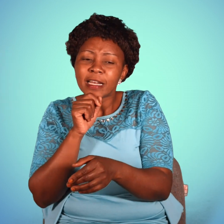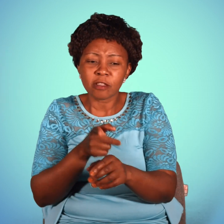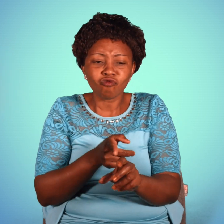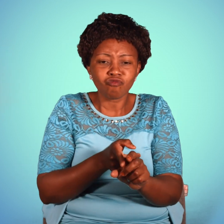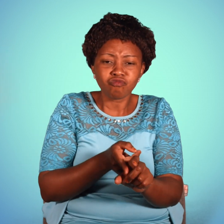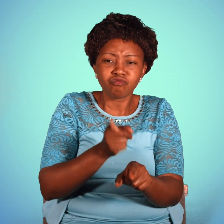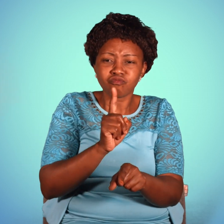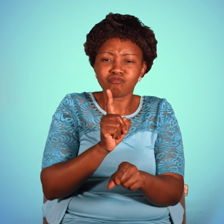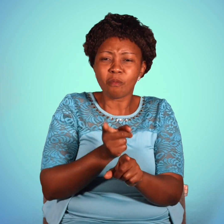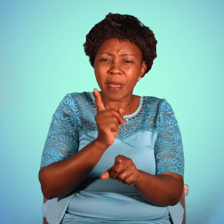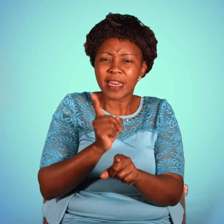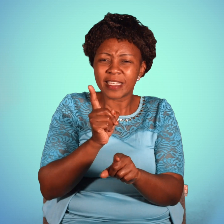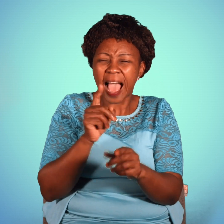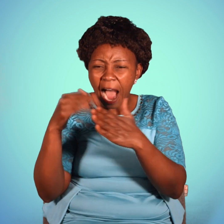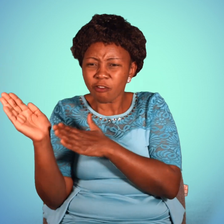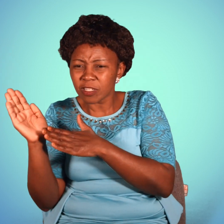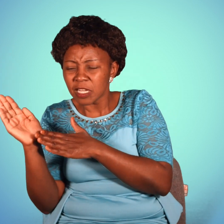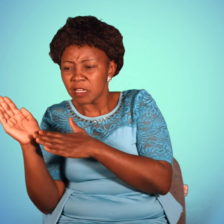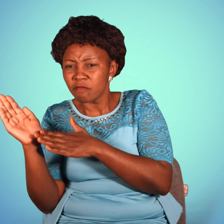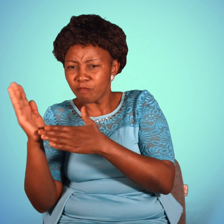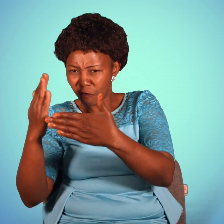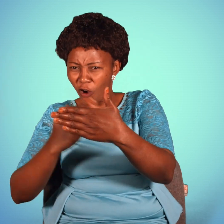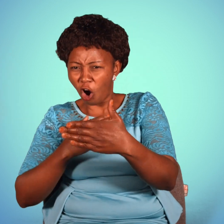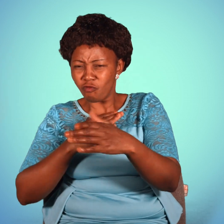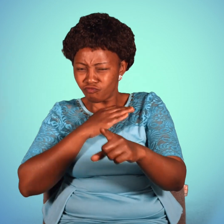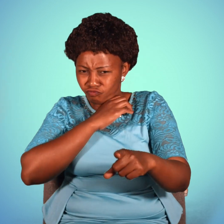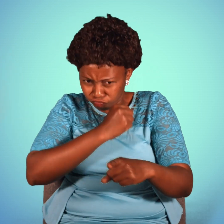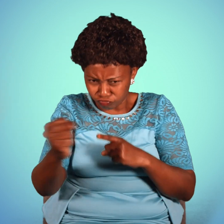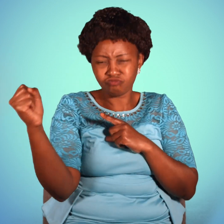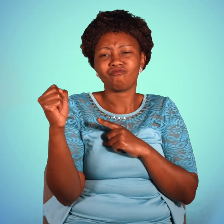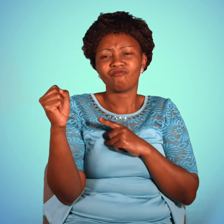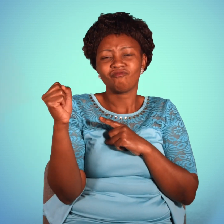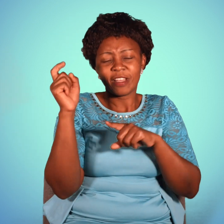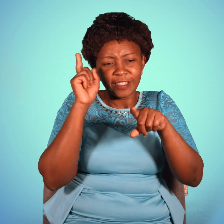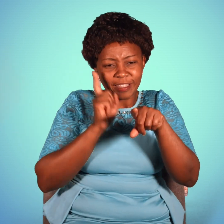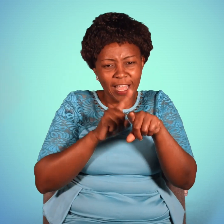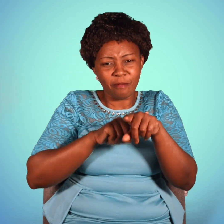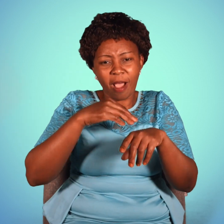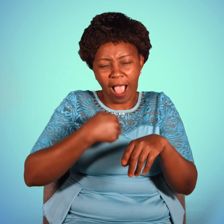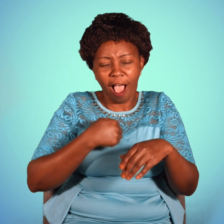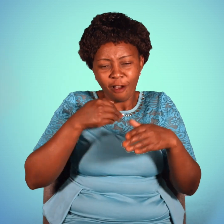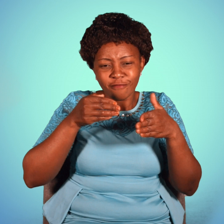woman's vagina before ejaculation occurs during sexual intercourse.